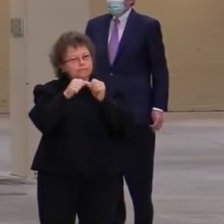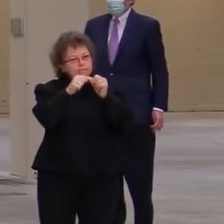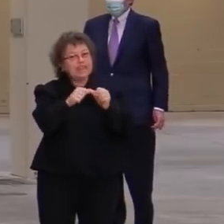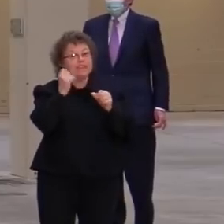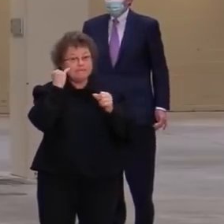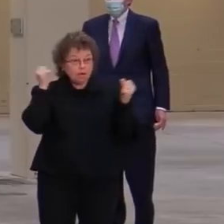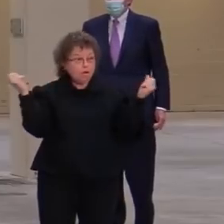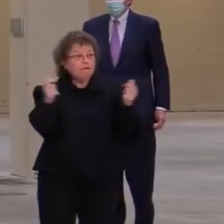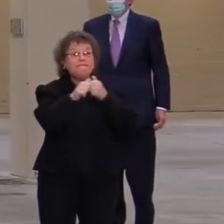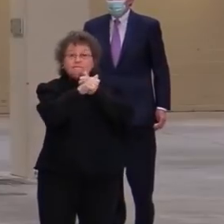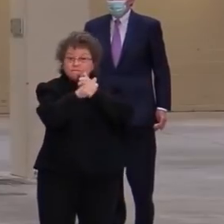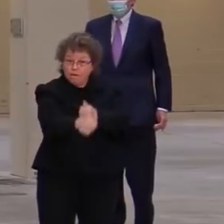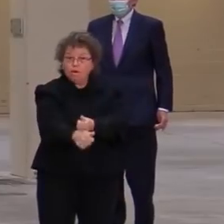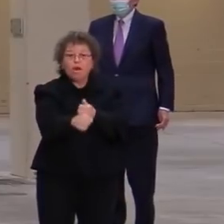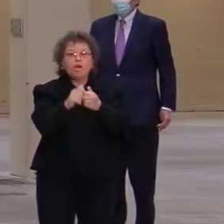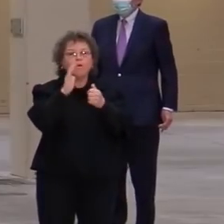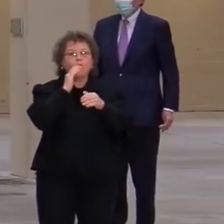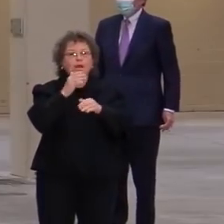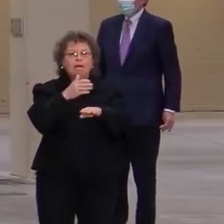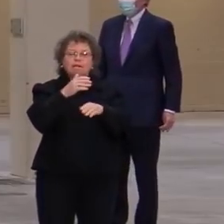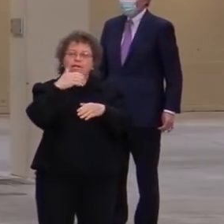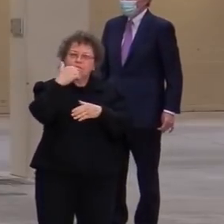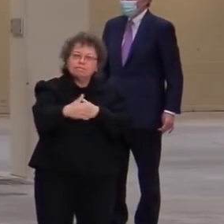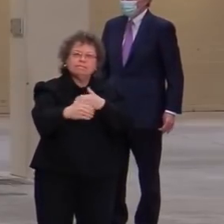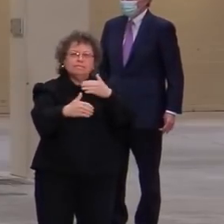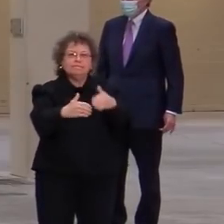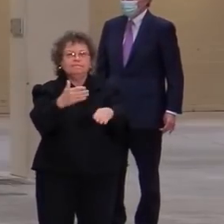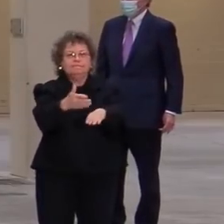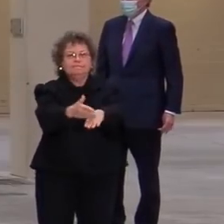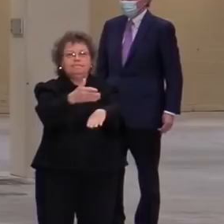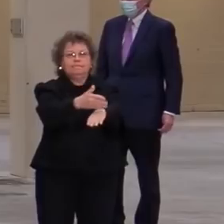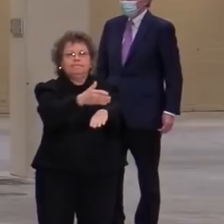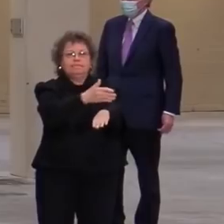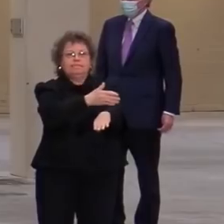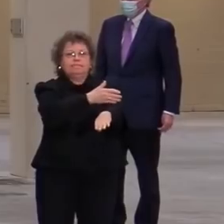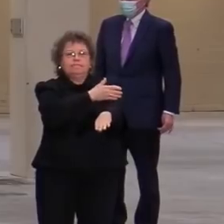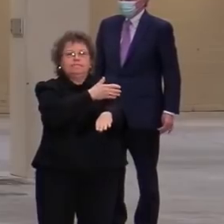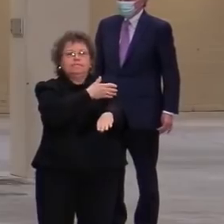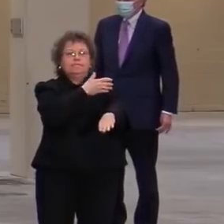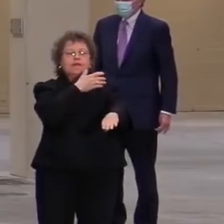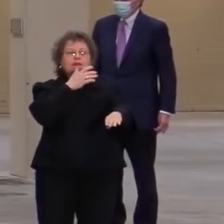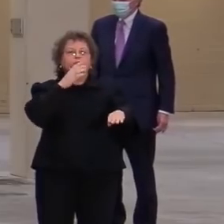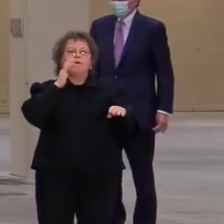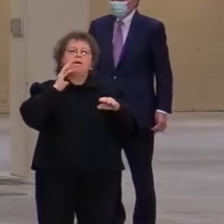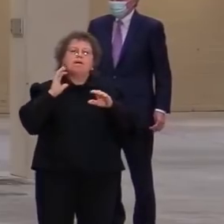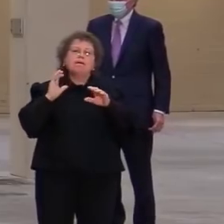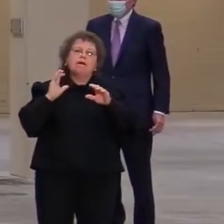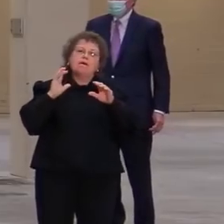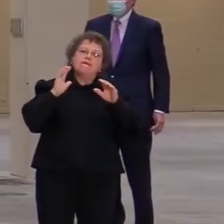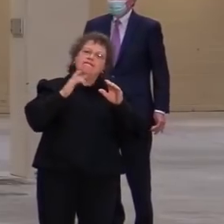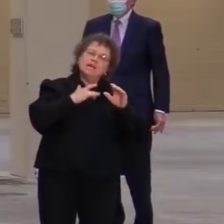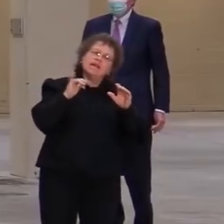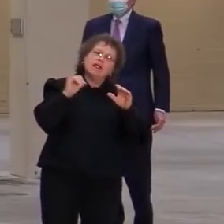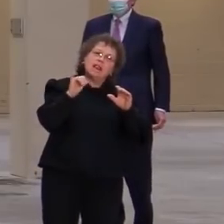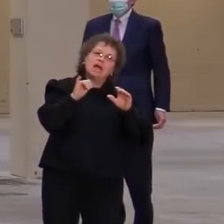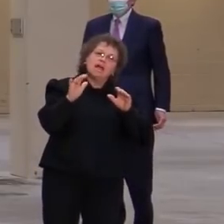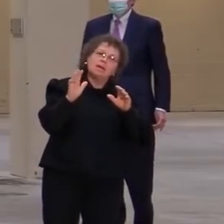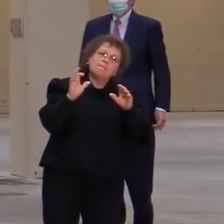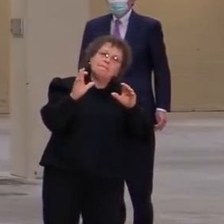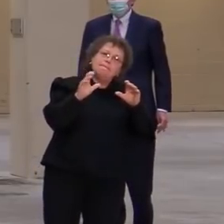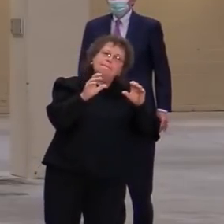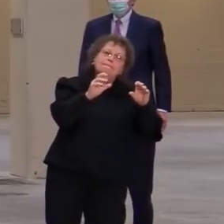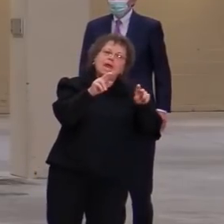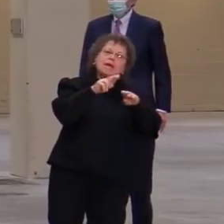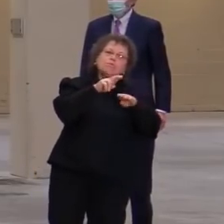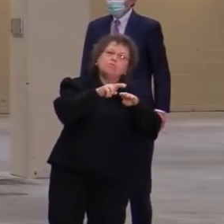move forward and get ourselves back to the point where life will feel a little more like it did before the pandemic. But it's important